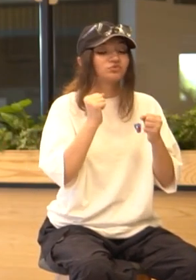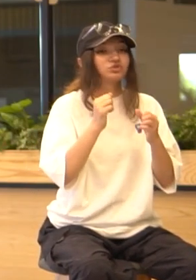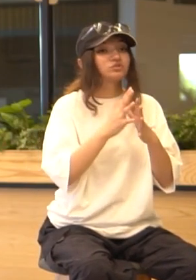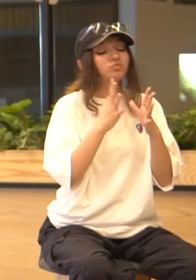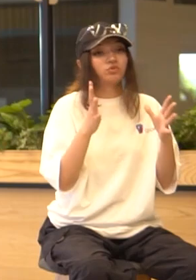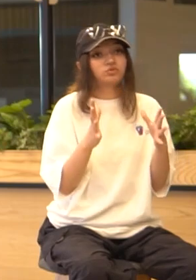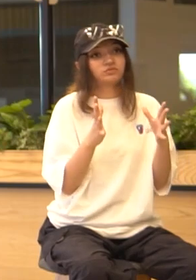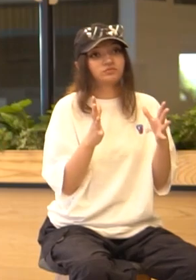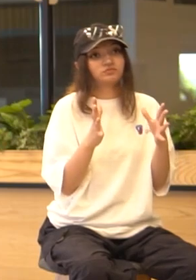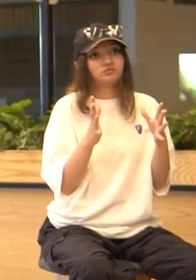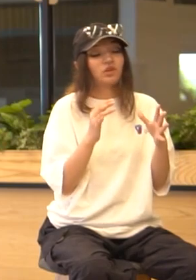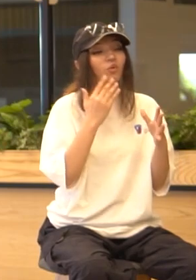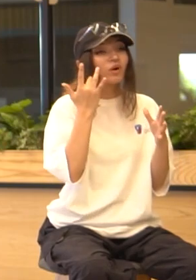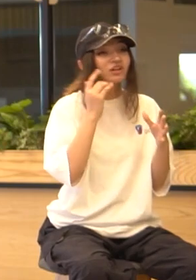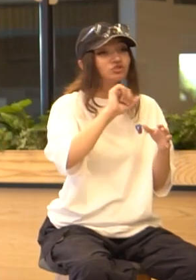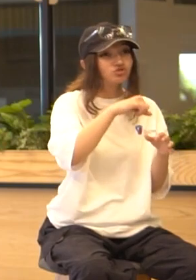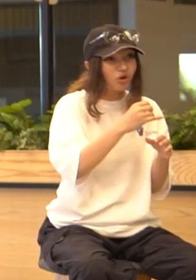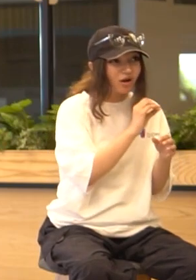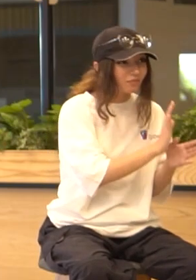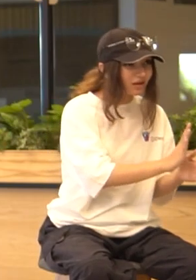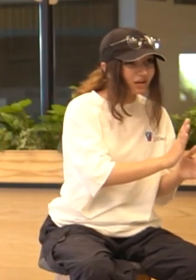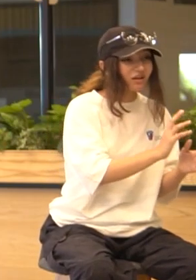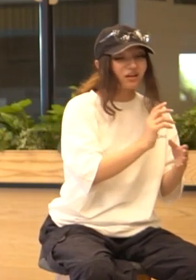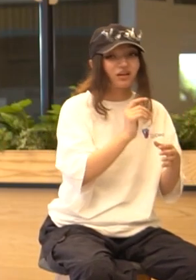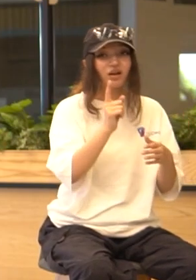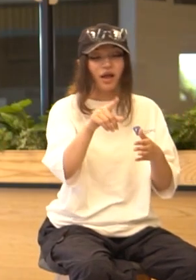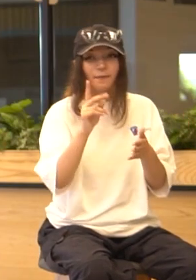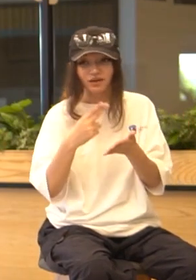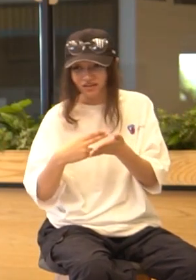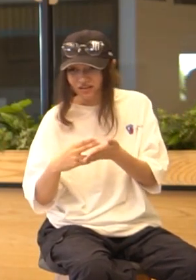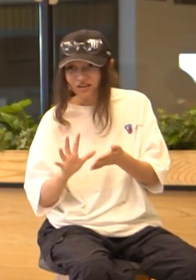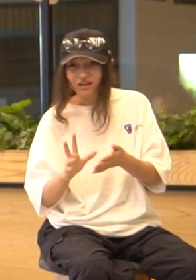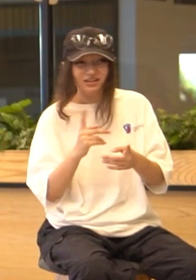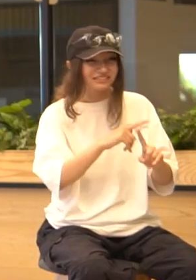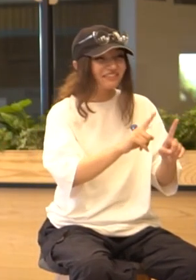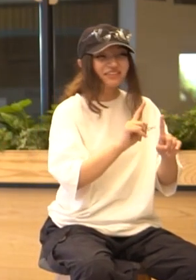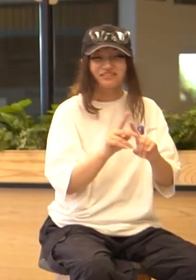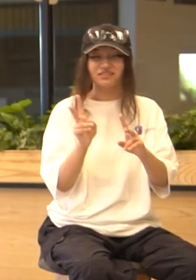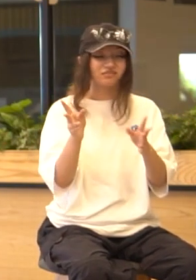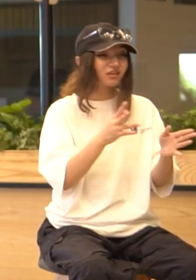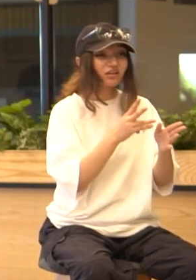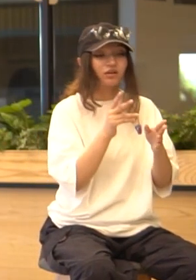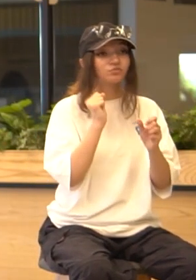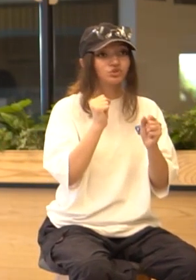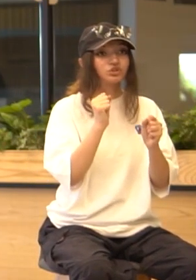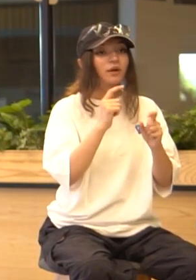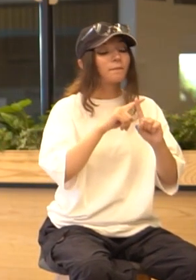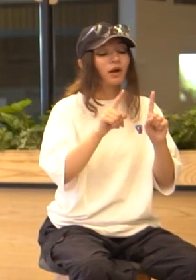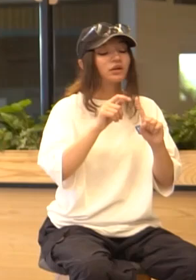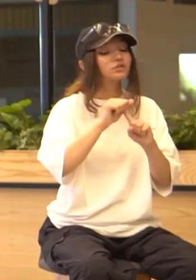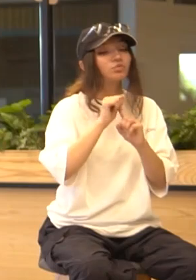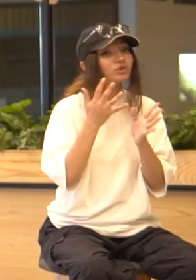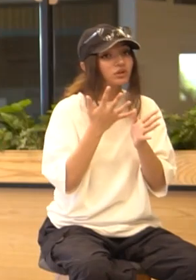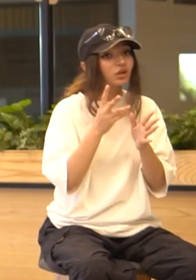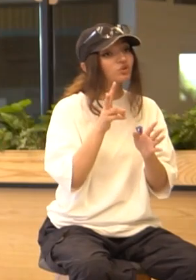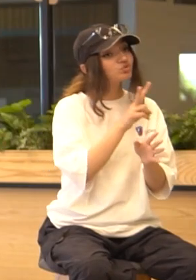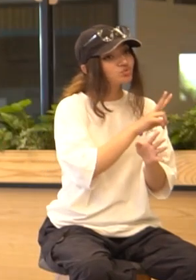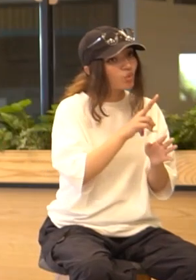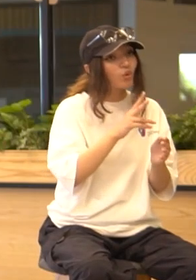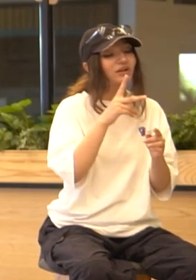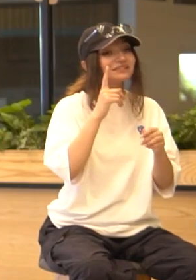However, it's very important that you do give some time to these projects. So I know that